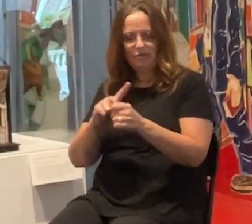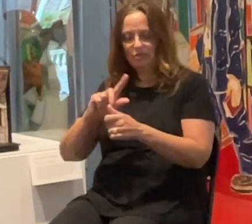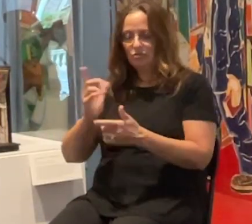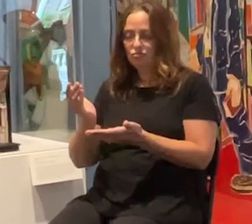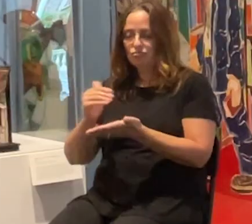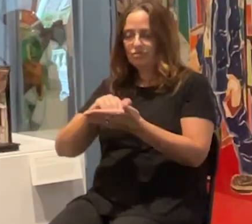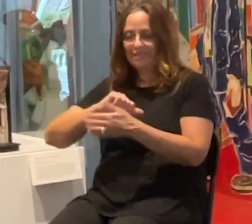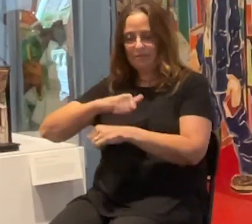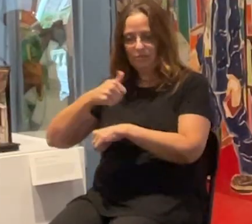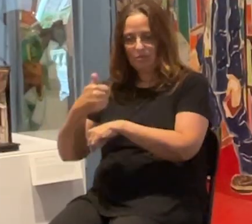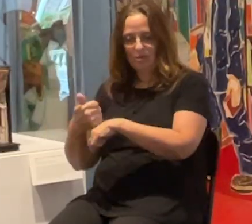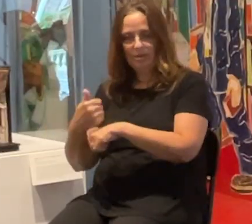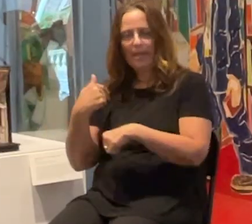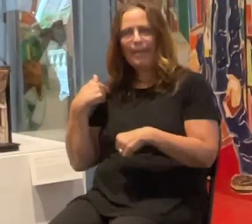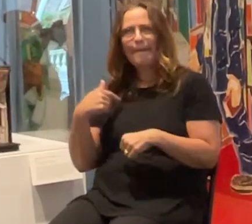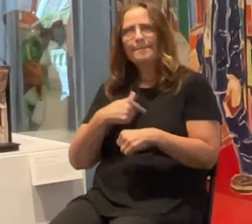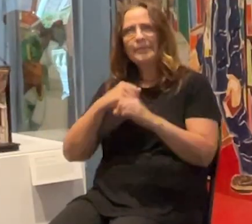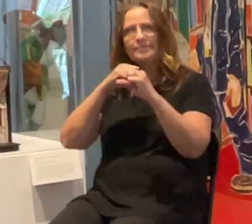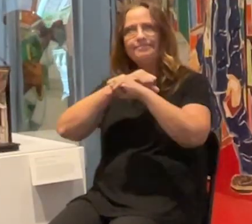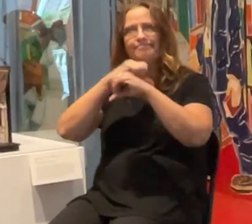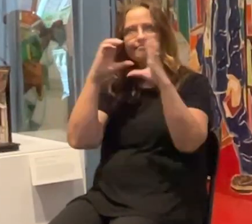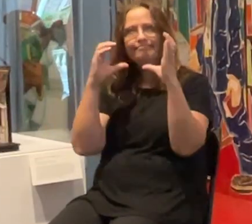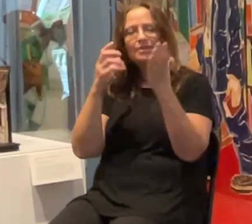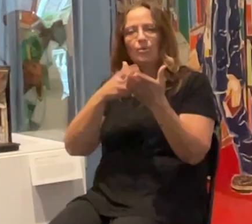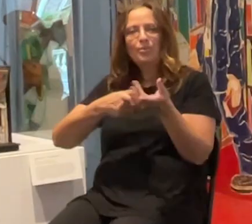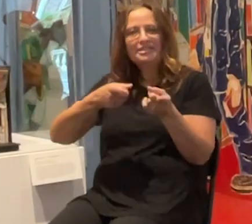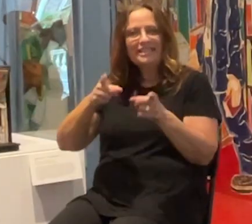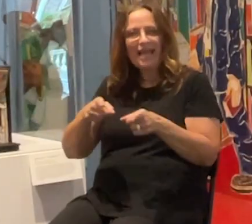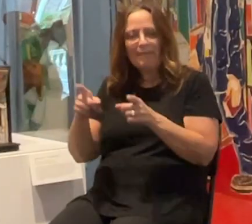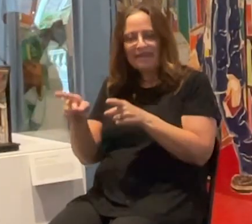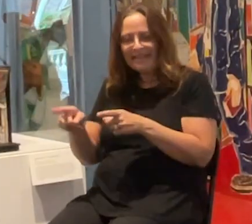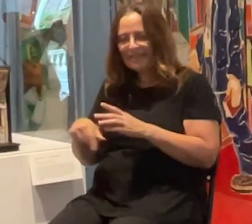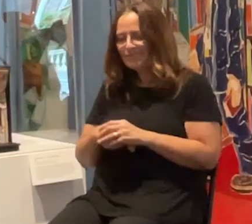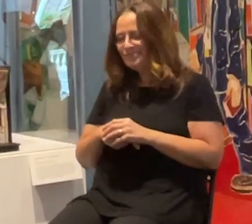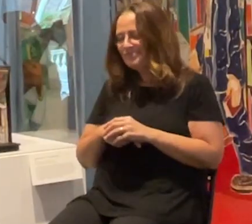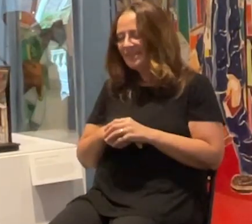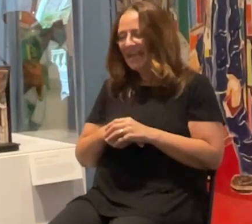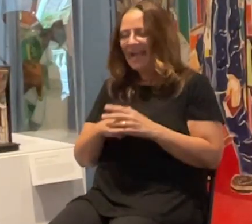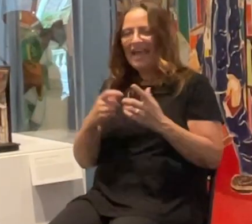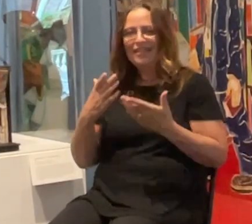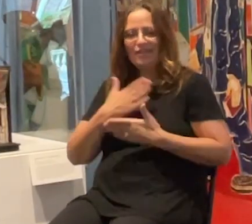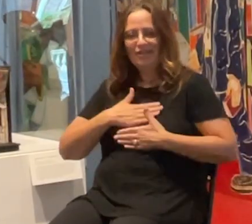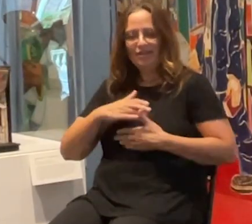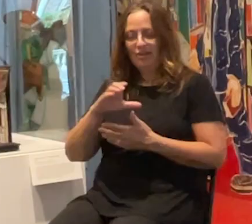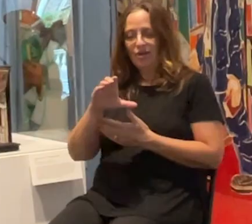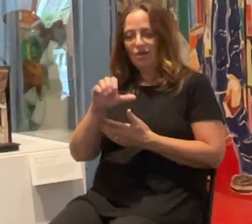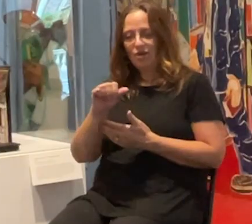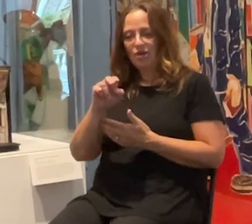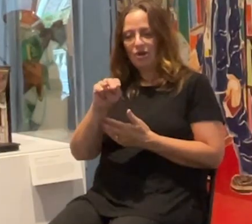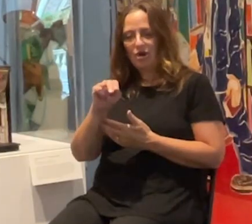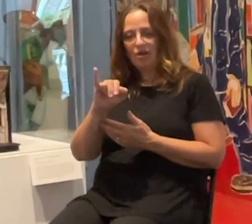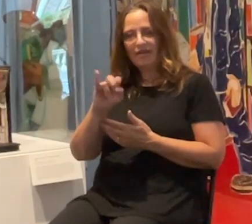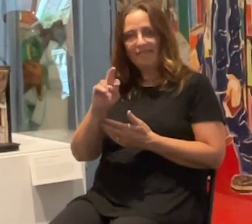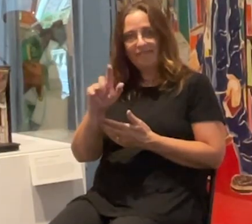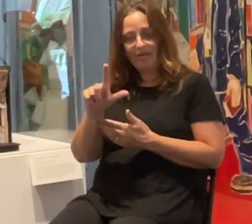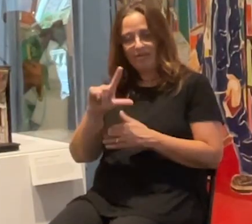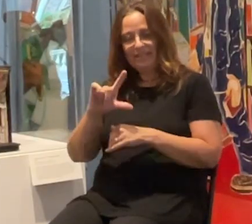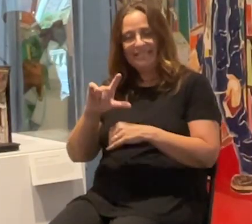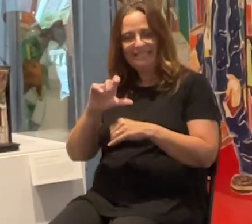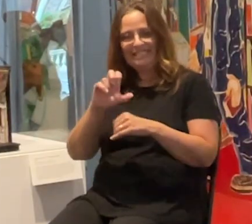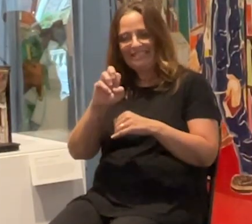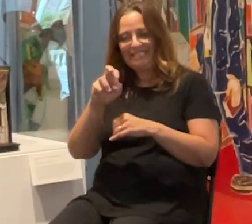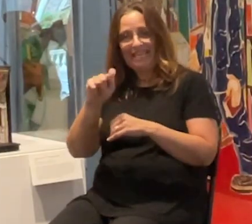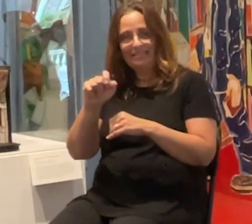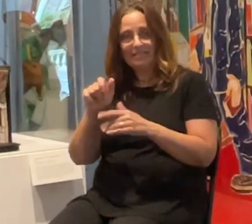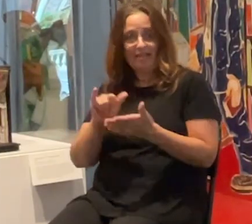thought a lot about the happenings and sort of the carnival sets he was inspired by, and we thought about the fact that